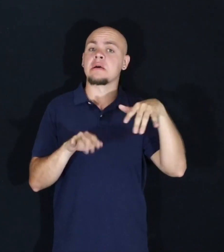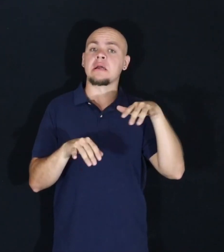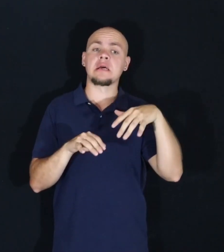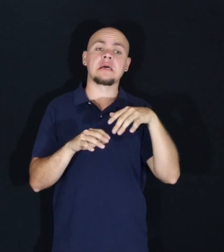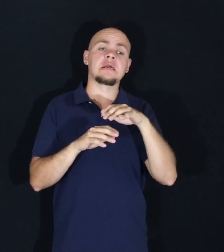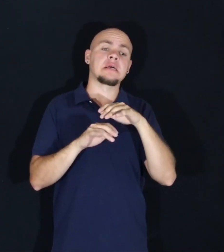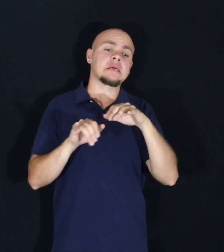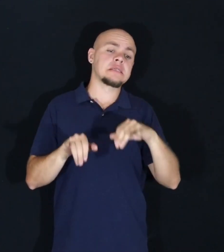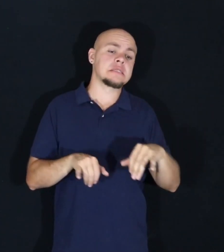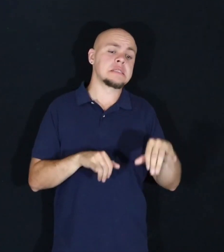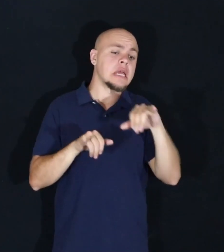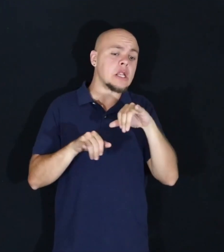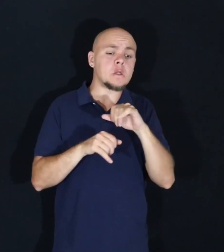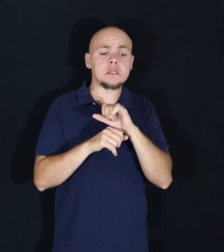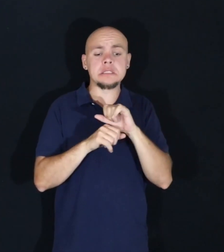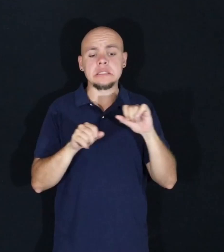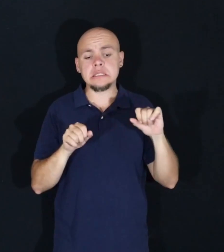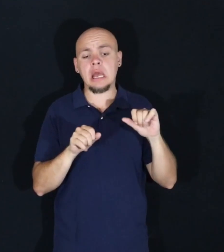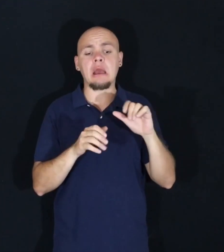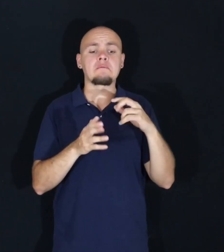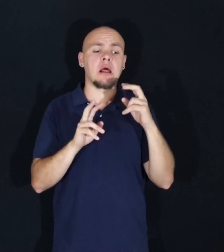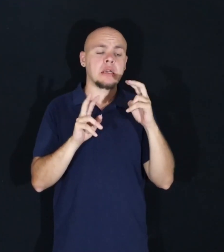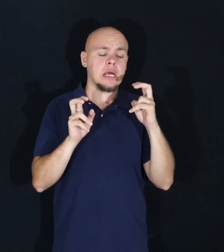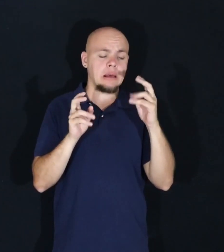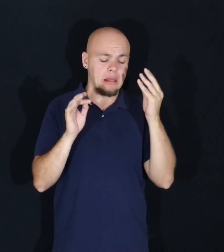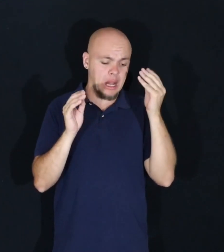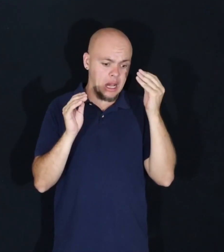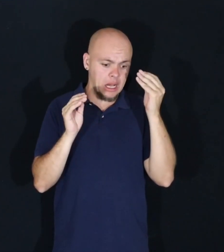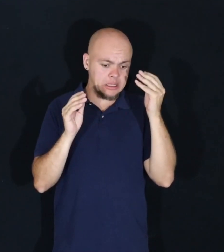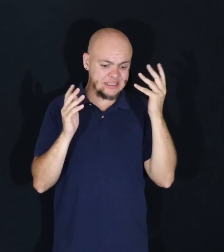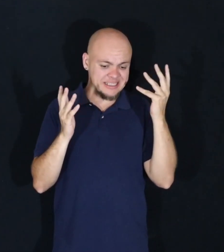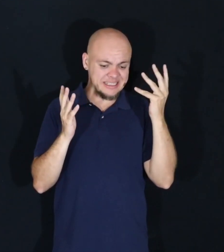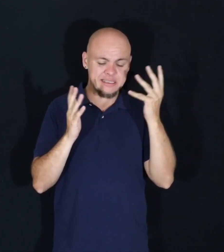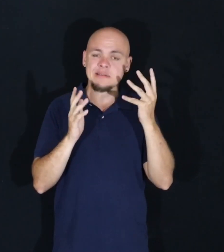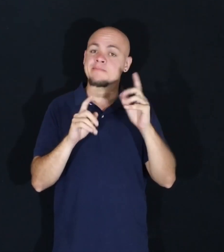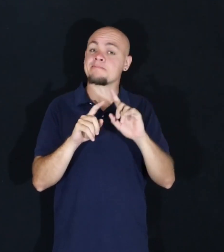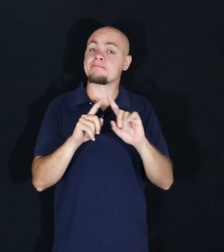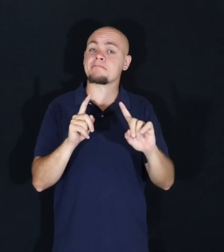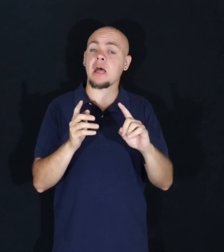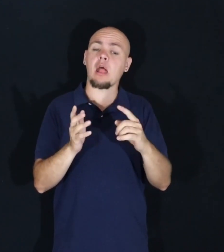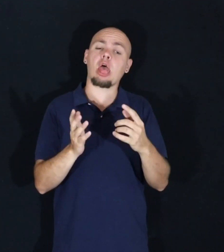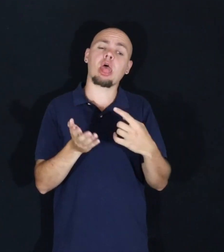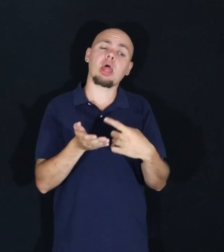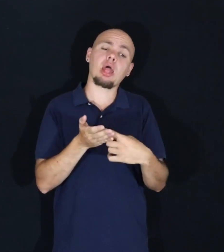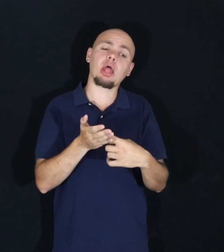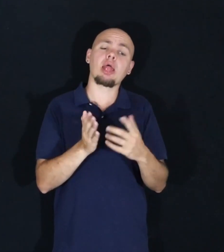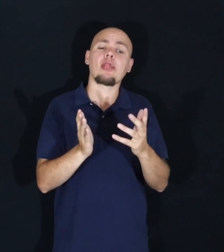and socially acceptable topic I could think of. But small